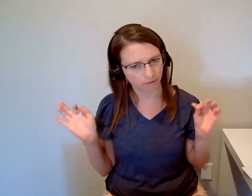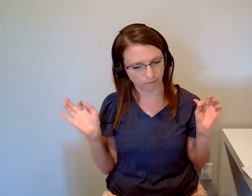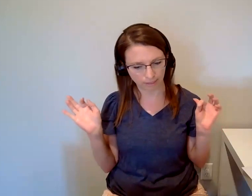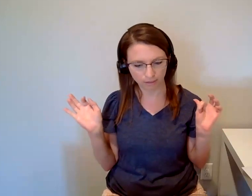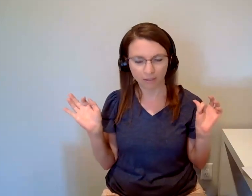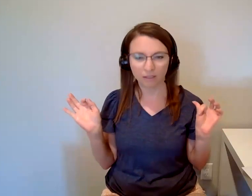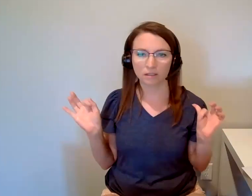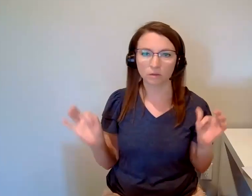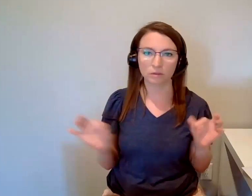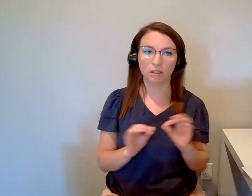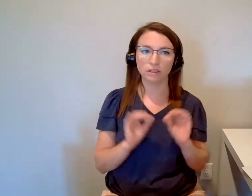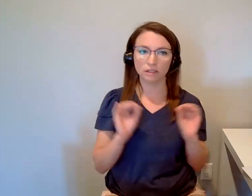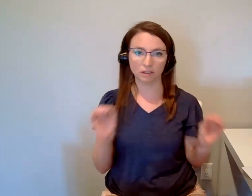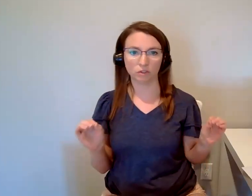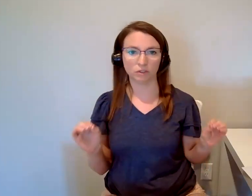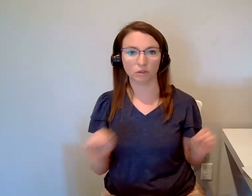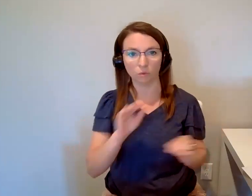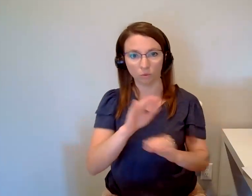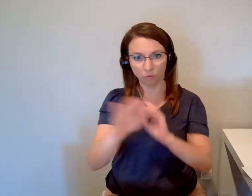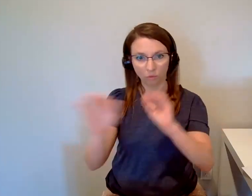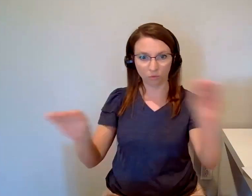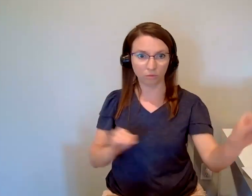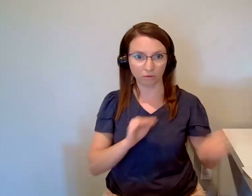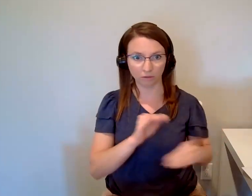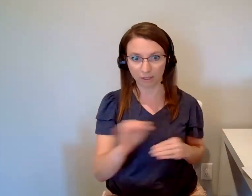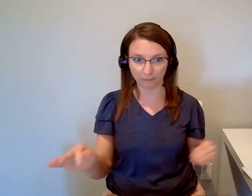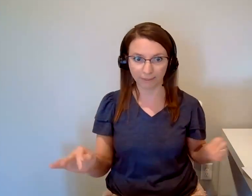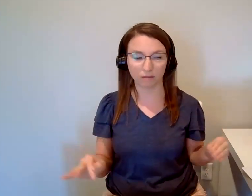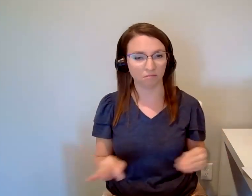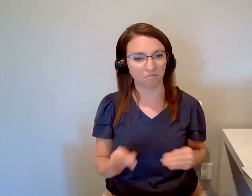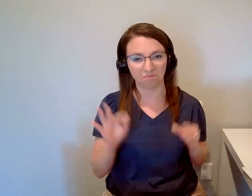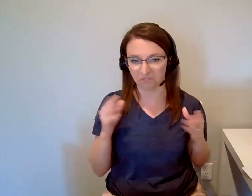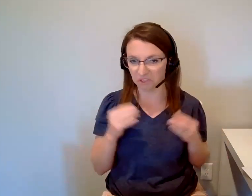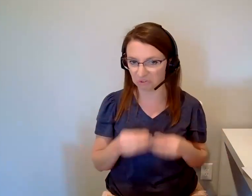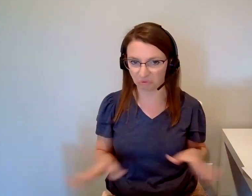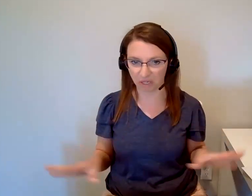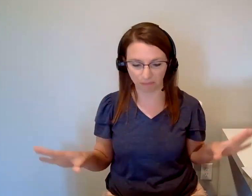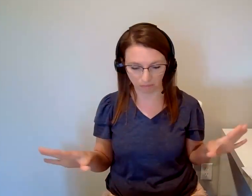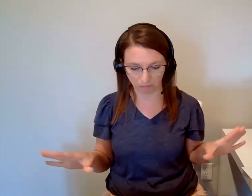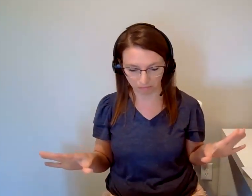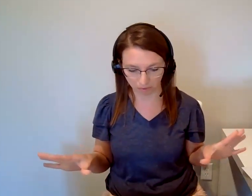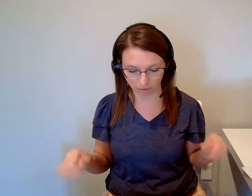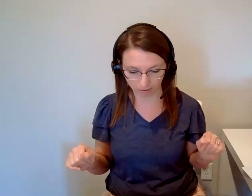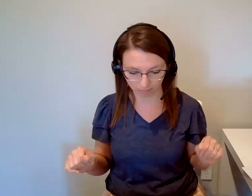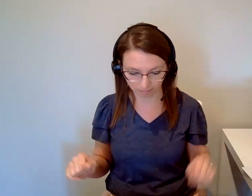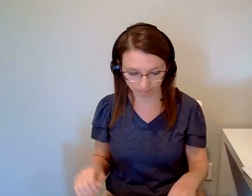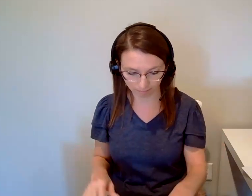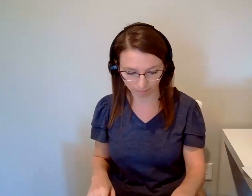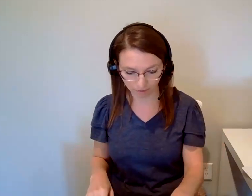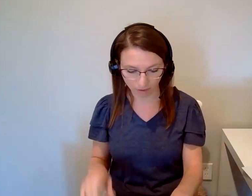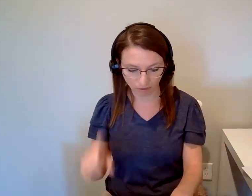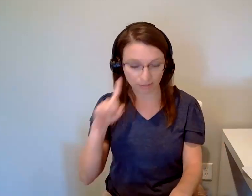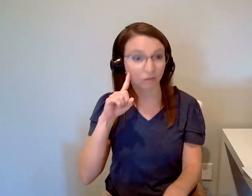Okay, so as long as it's understood who you're talking about, you can drop the pronoun. All right, so